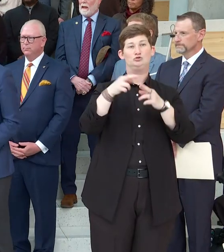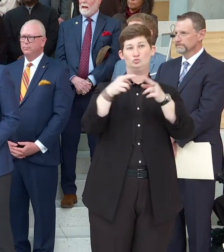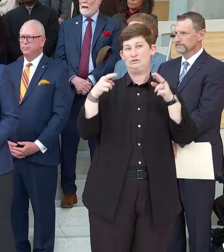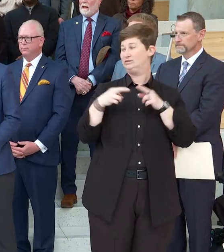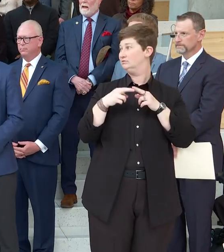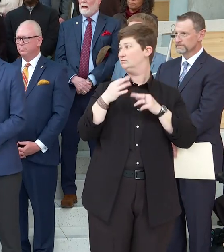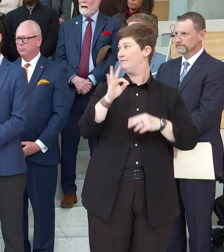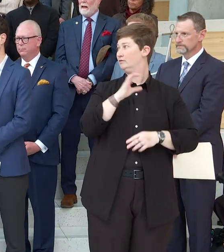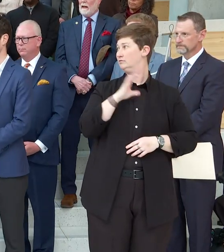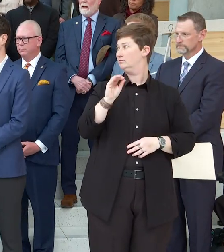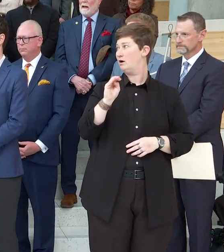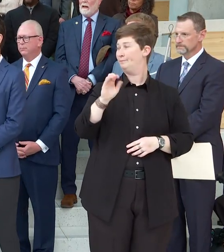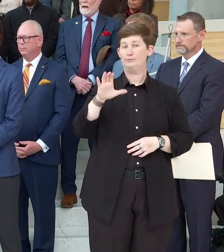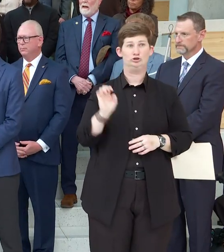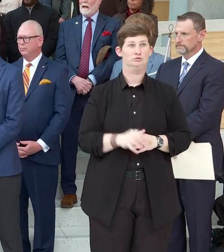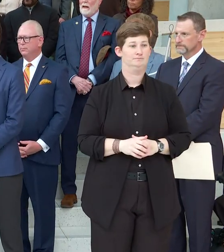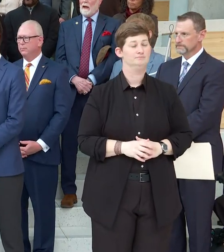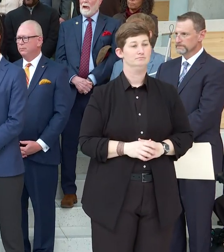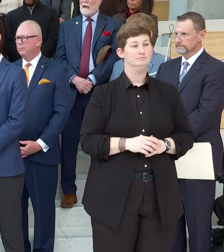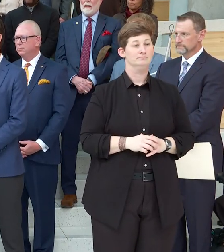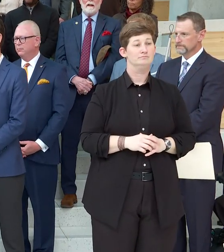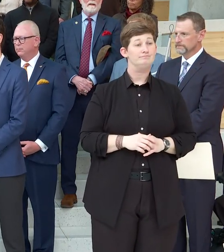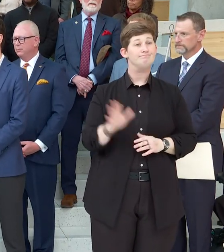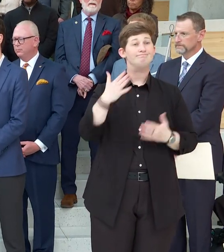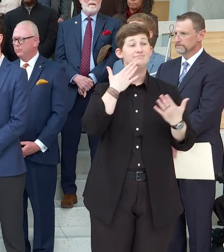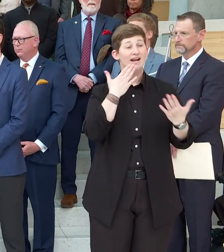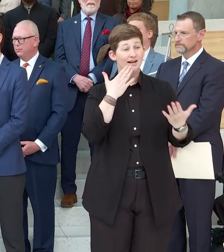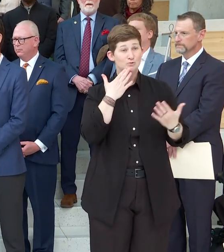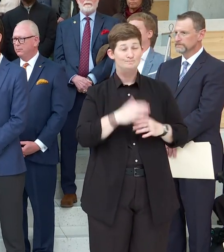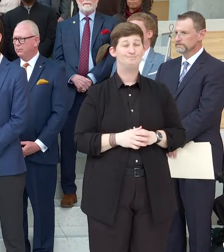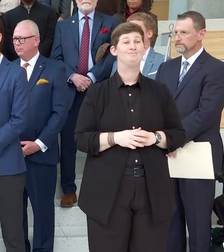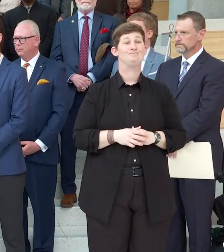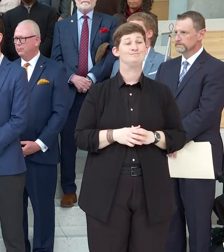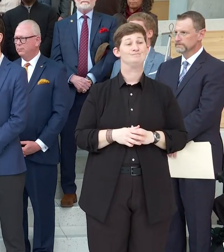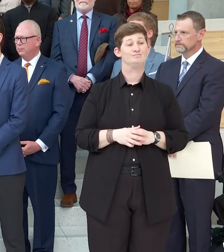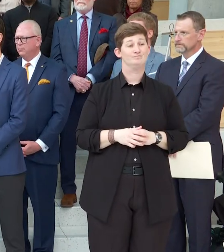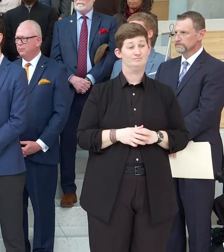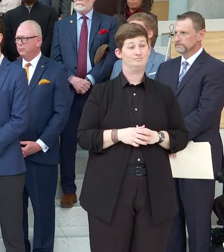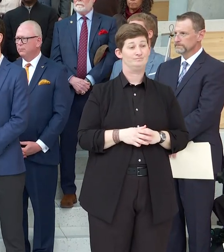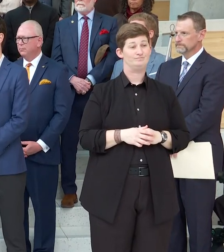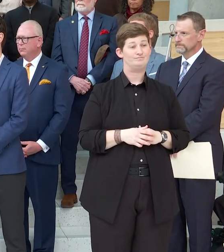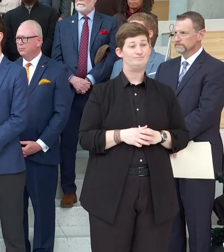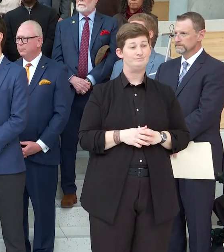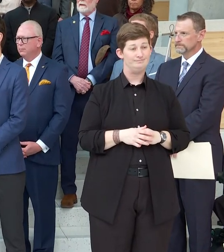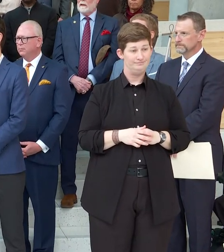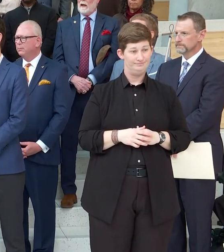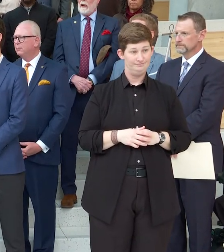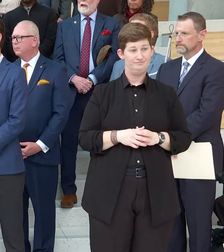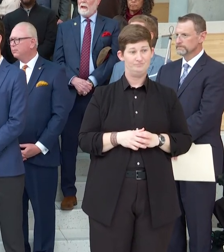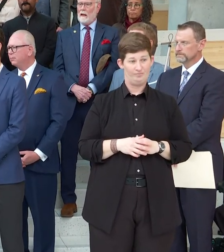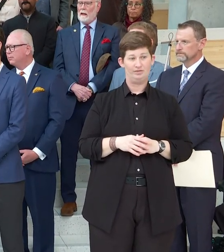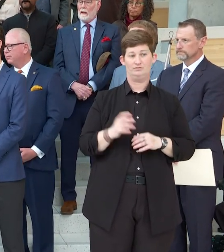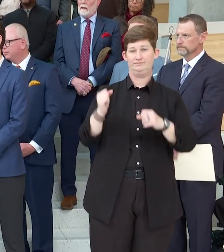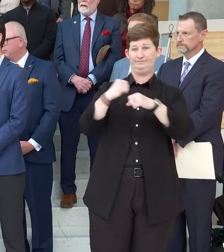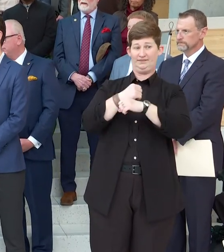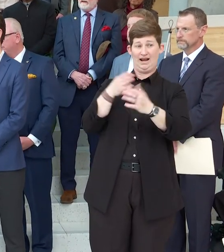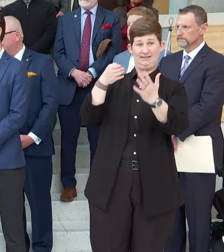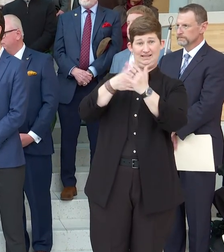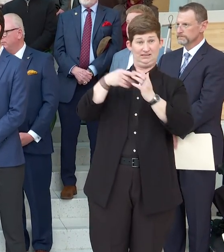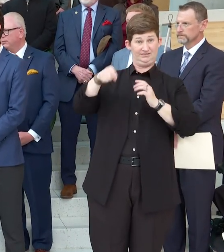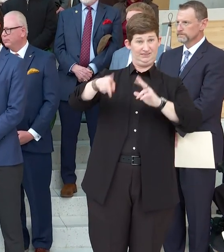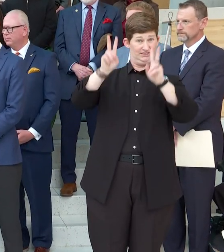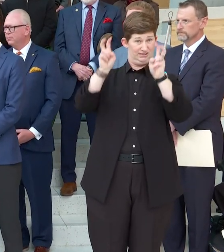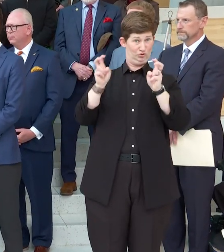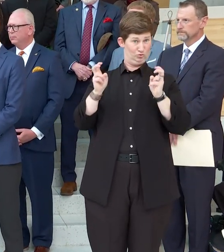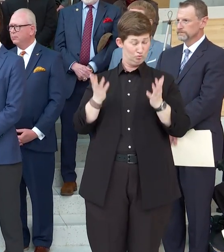Well, thank you, Mayor, and thanks to all of the folks who are here today to push back against this important issue. I'm going to have a really important conversation. You've